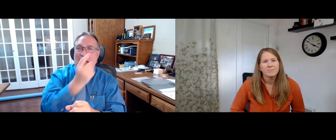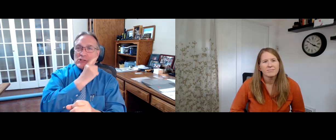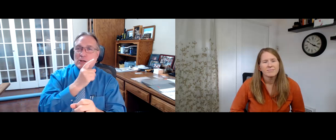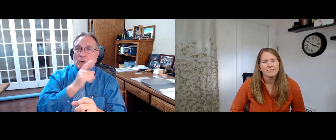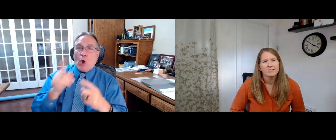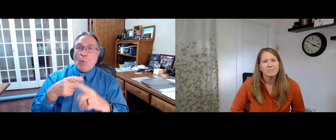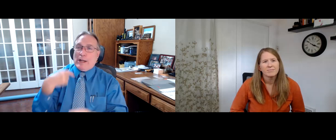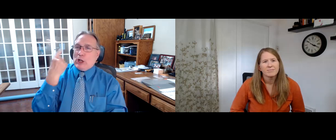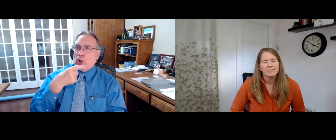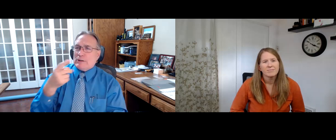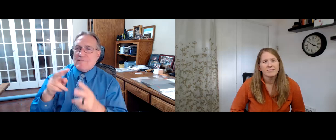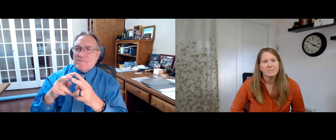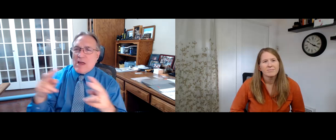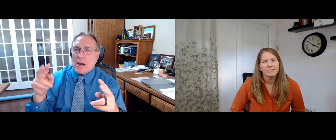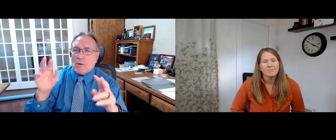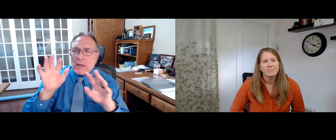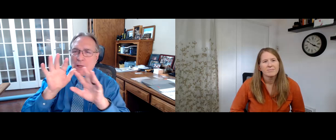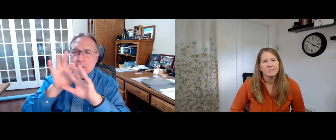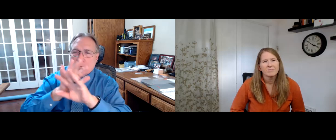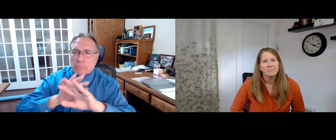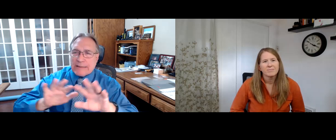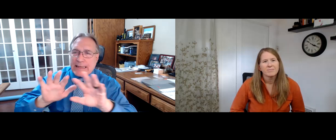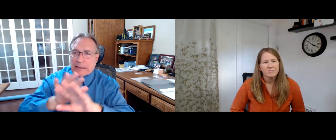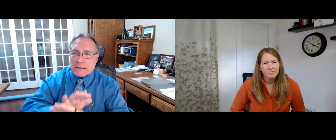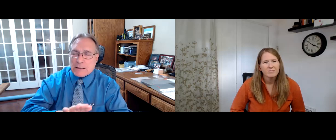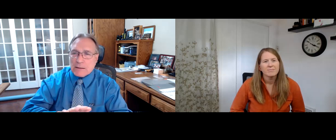last year when it looked very bleak.